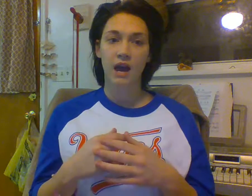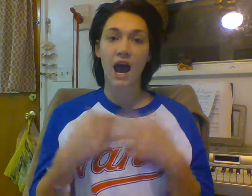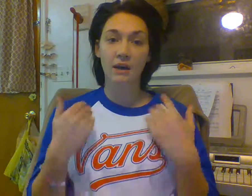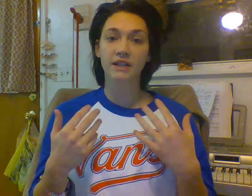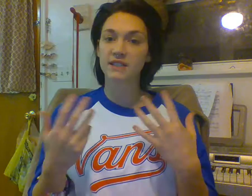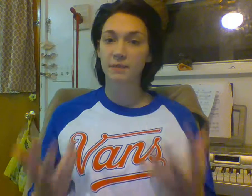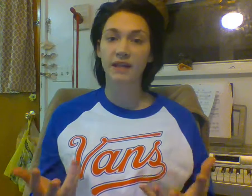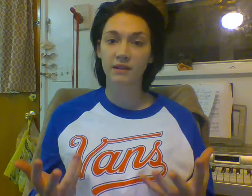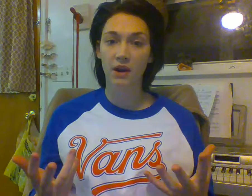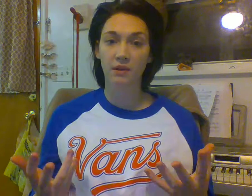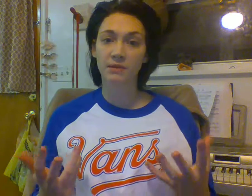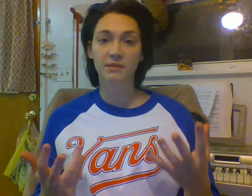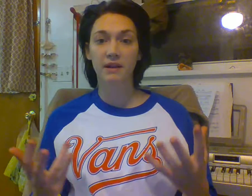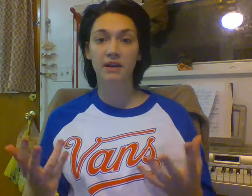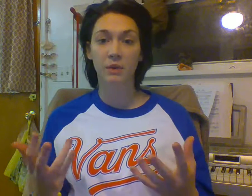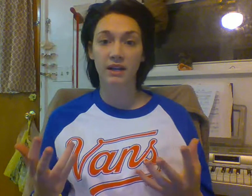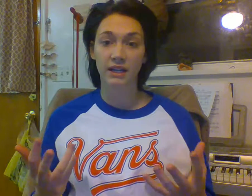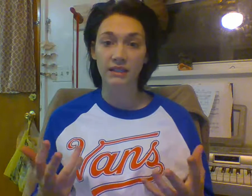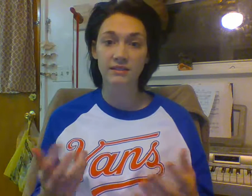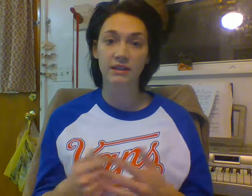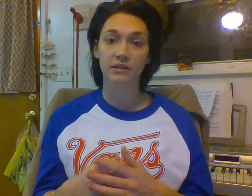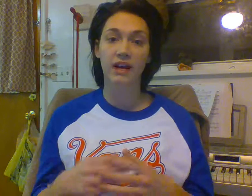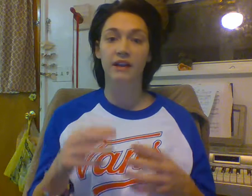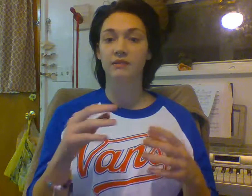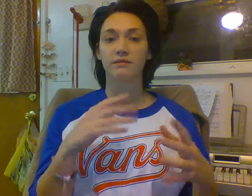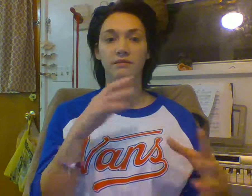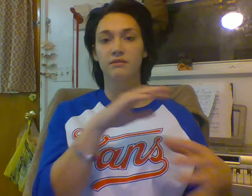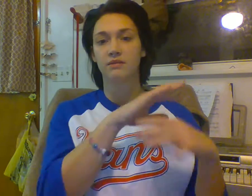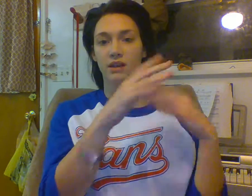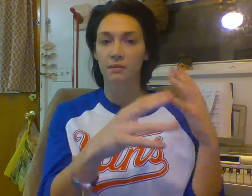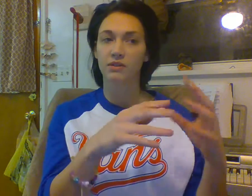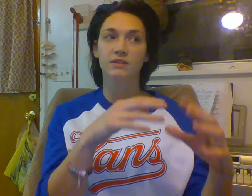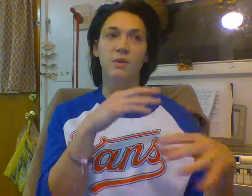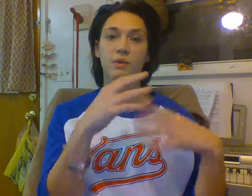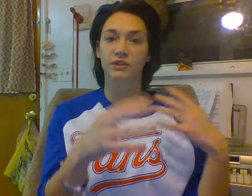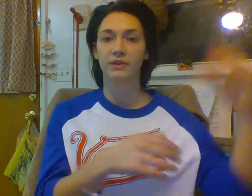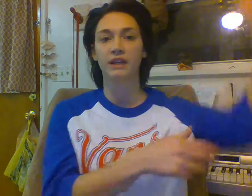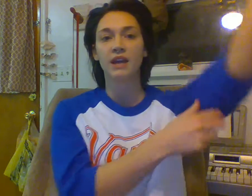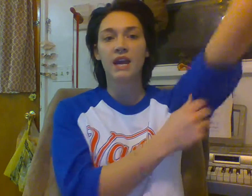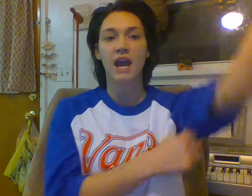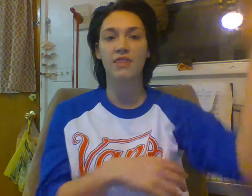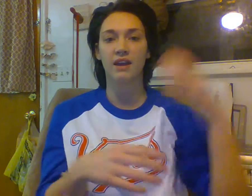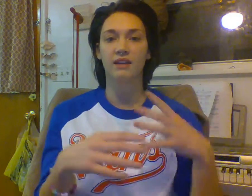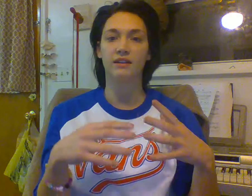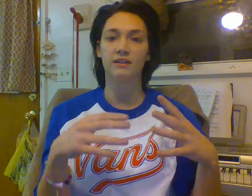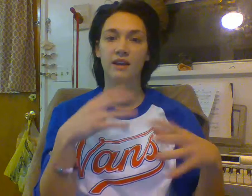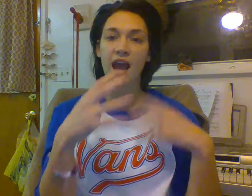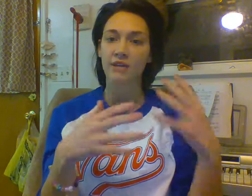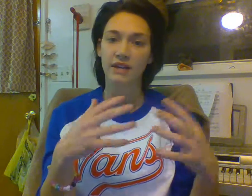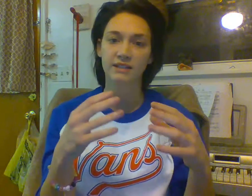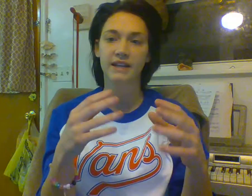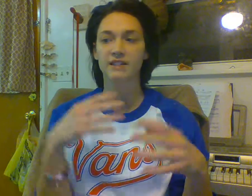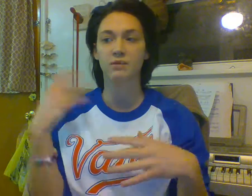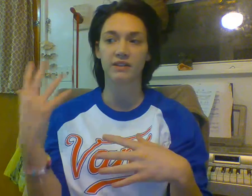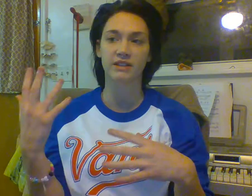I would explain the problem depending on what it is, kind of the numbers, what we're doing, and then how to get to the answer, whatever the